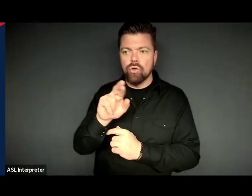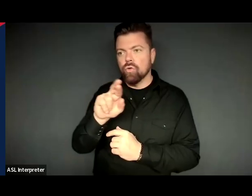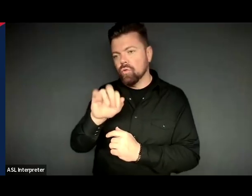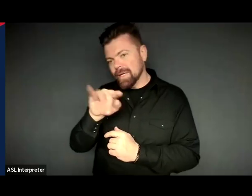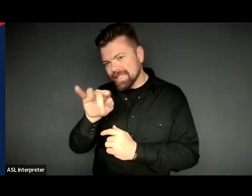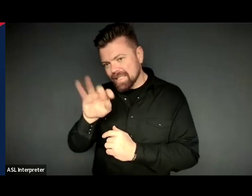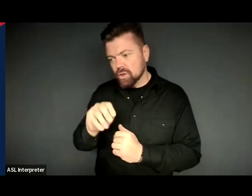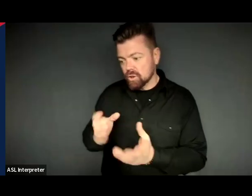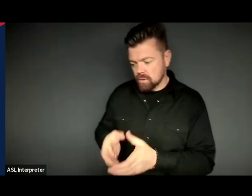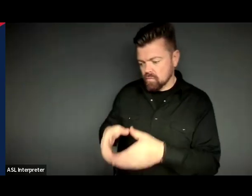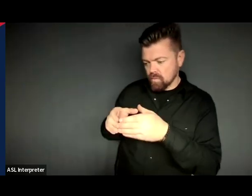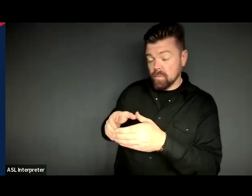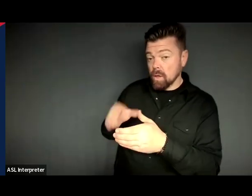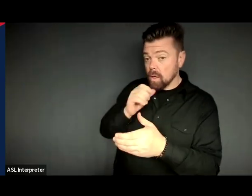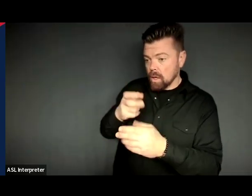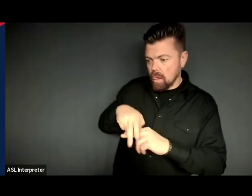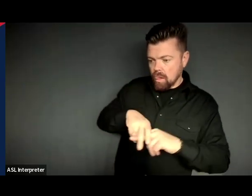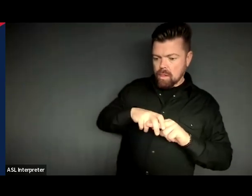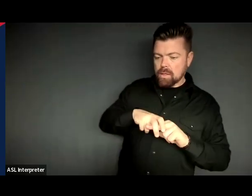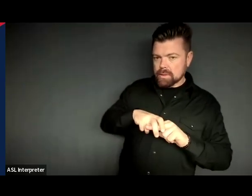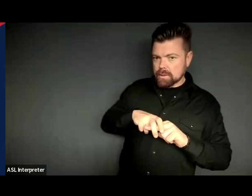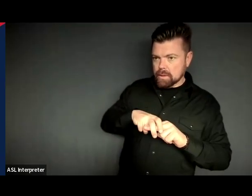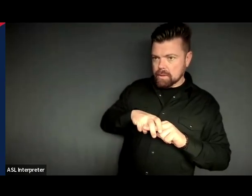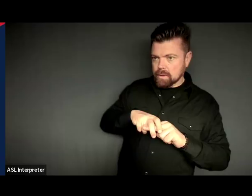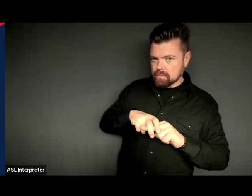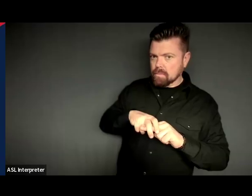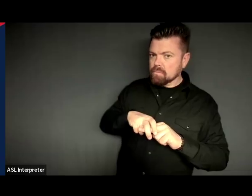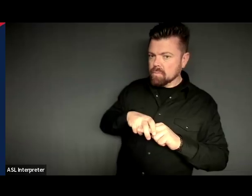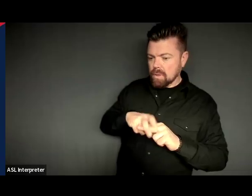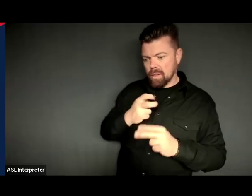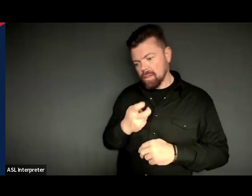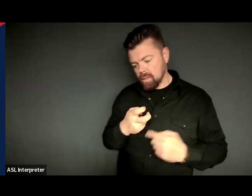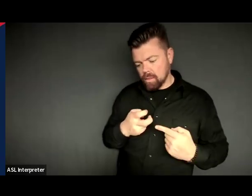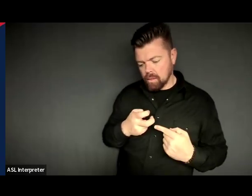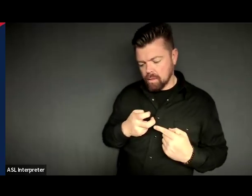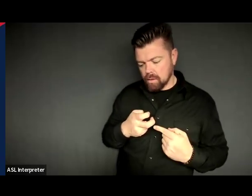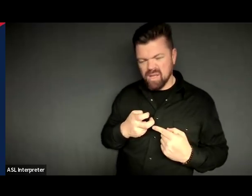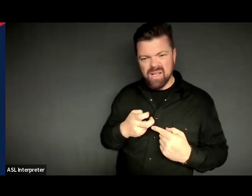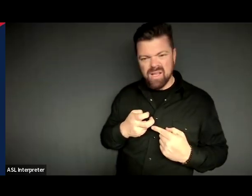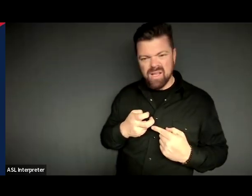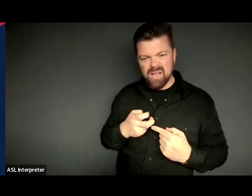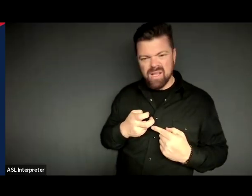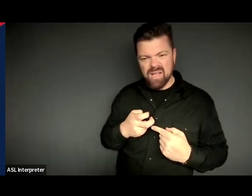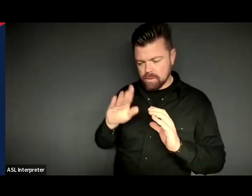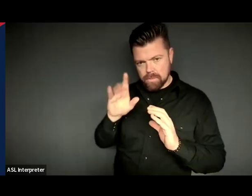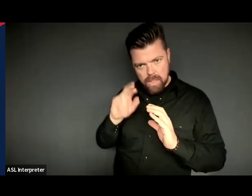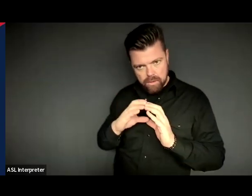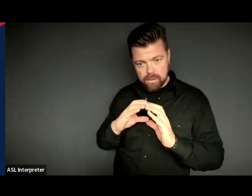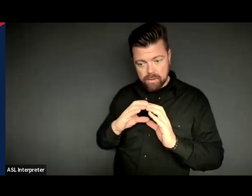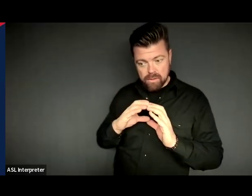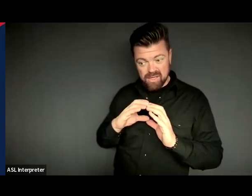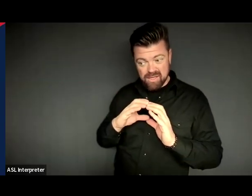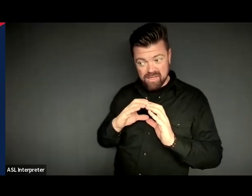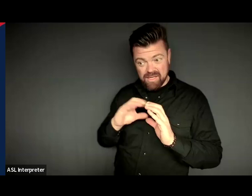sitting up to do it, try to sit up because it empties the bladder more completely. If you withdraw the catheter slowly and